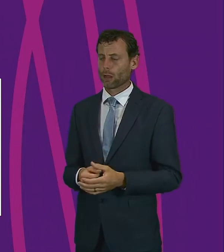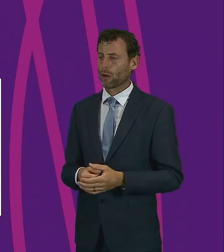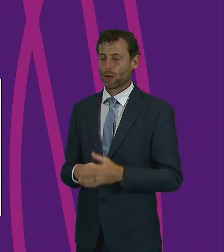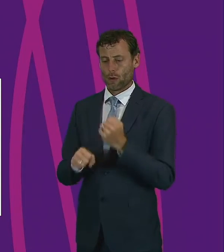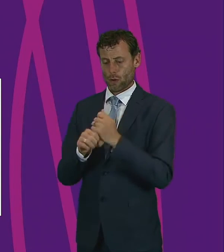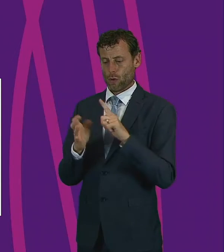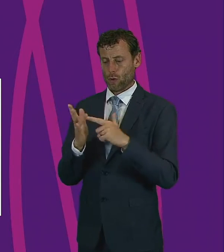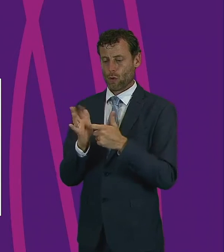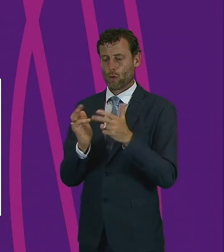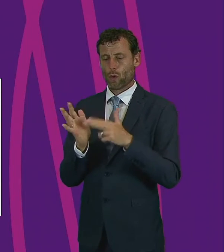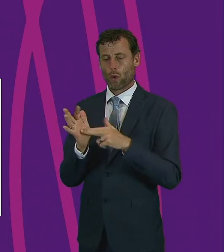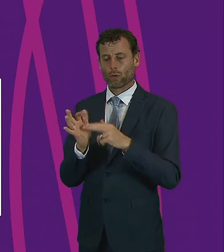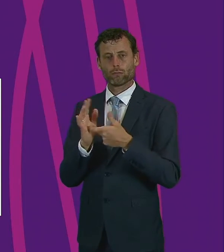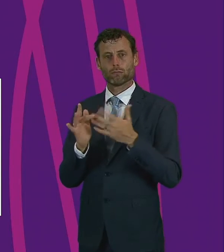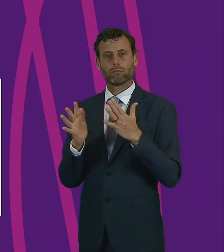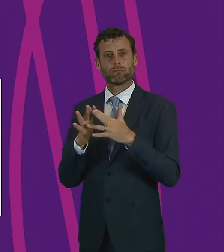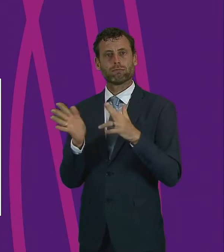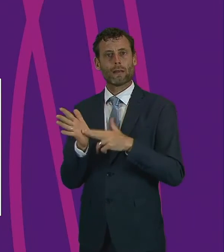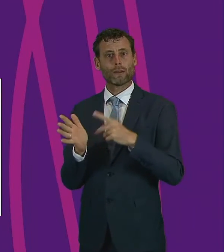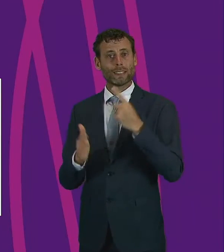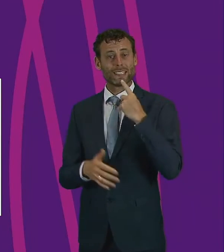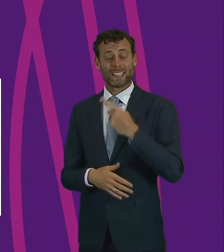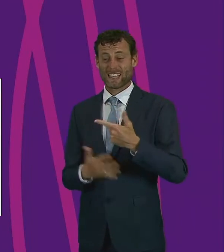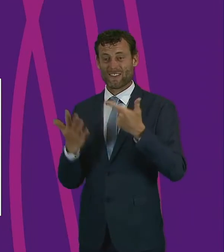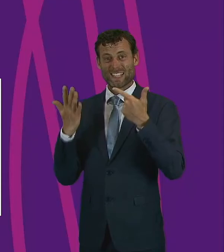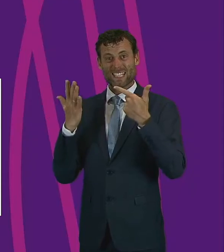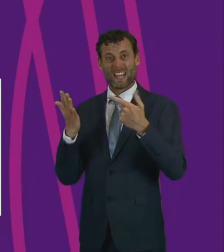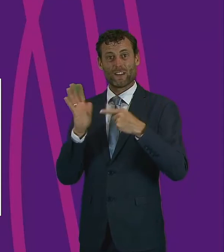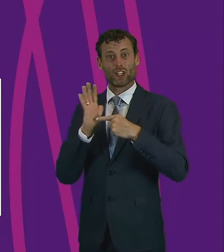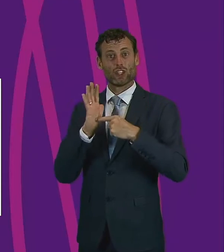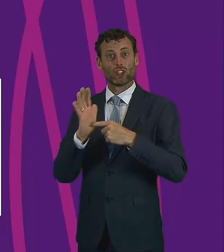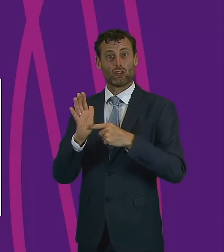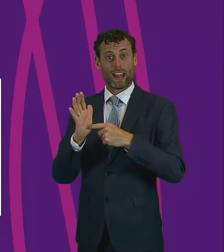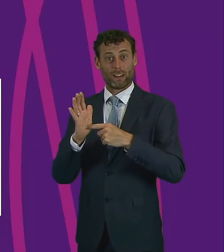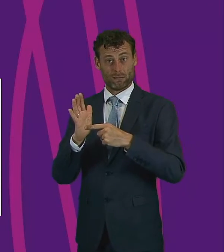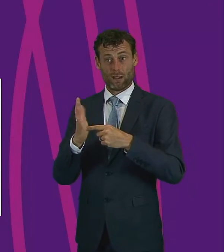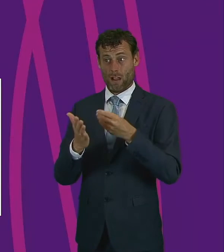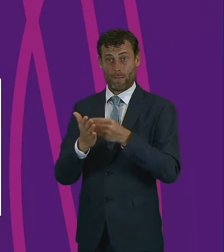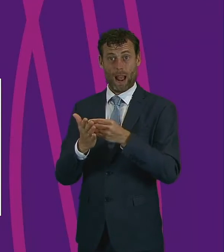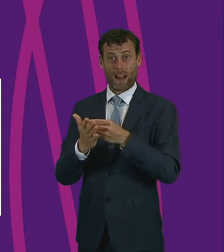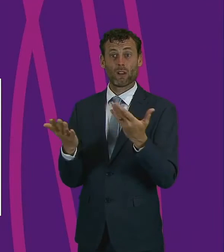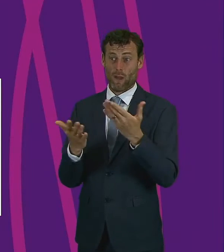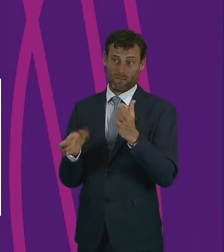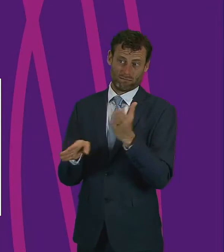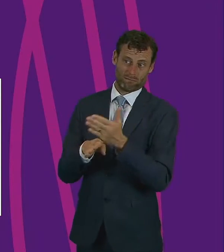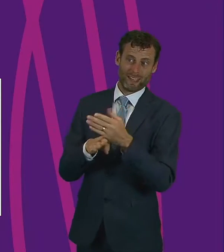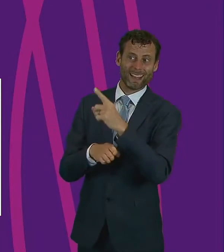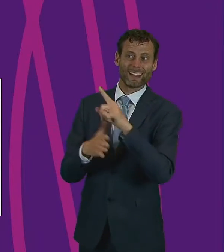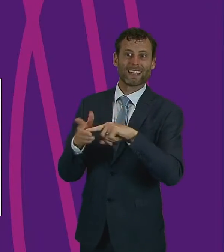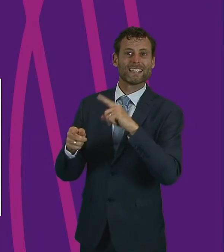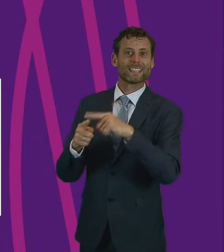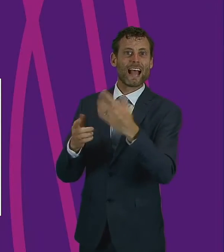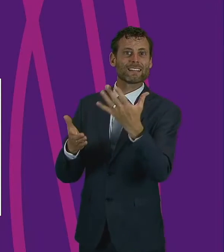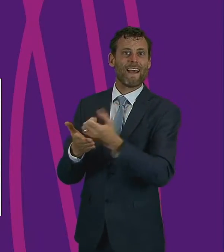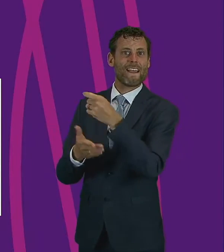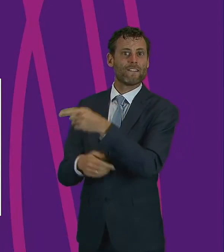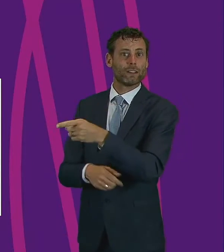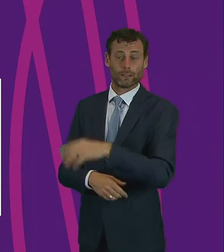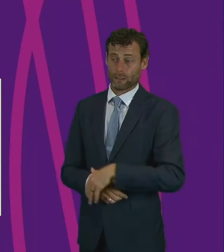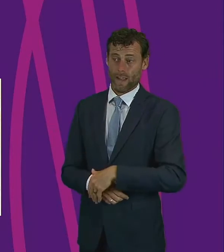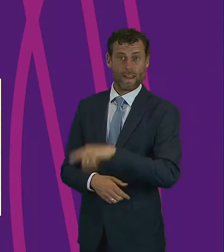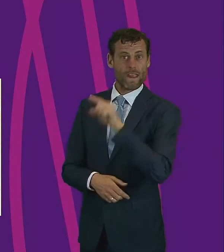Brown this morning, there is 7 trillion in tax havens worldwide. That must be harnessed to build back